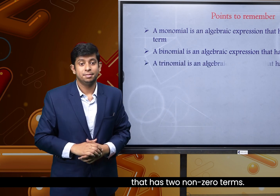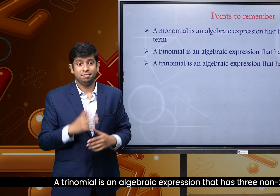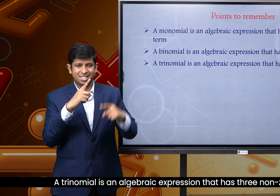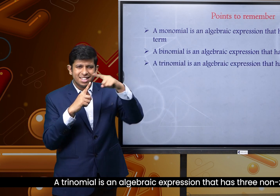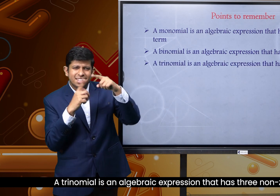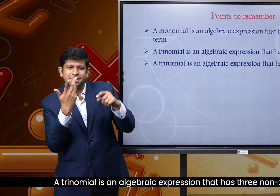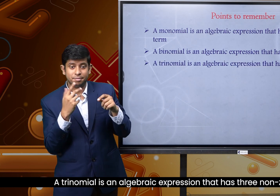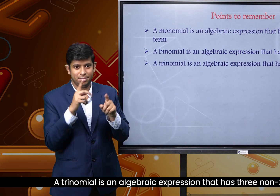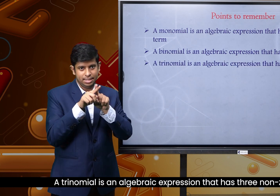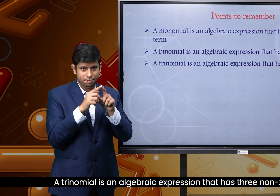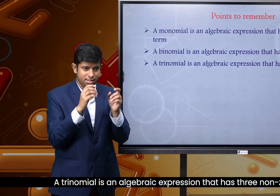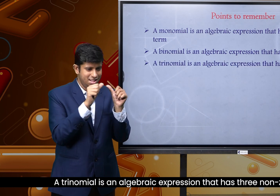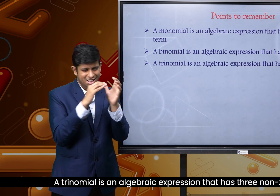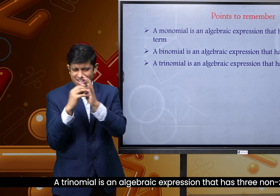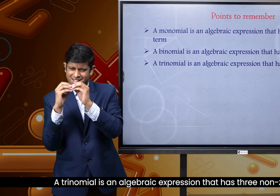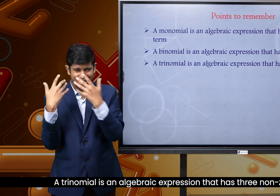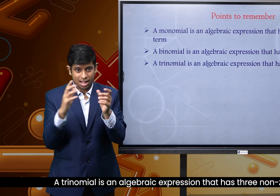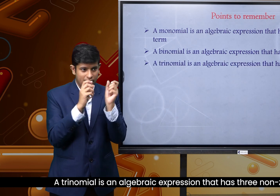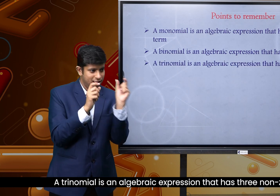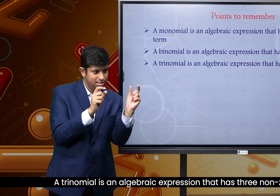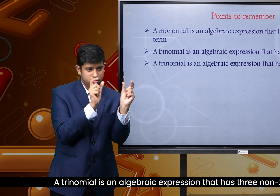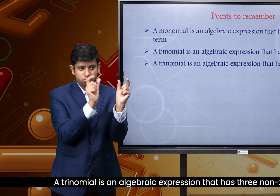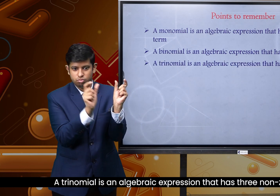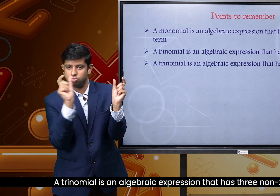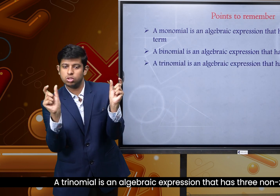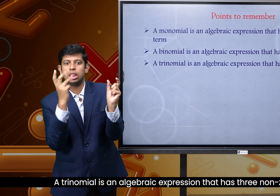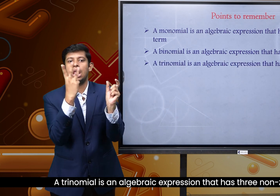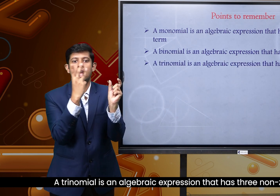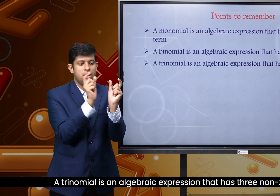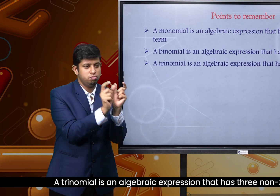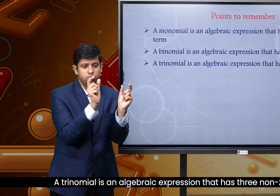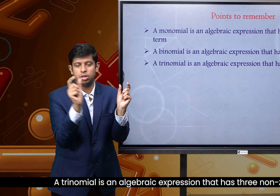A trinomial is an algebraic expression that has three non-zero terms.